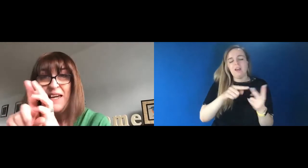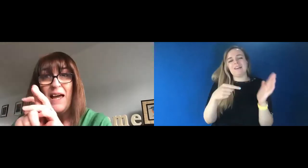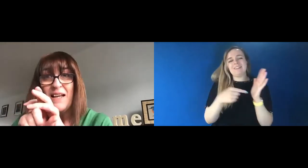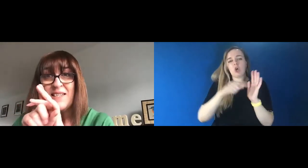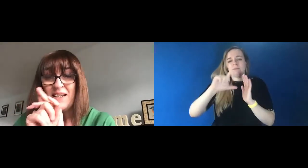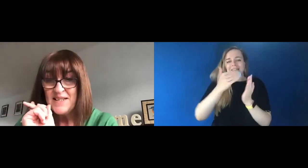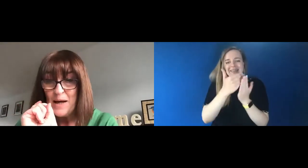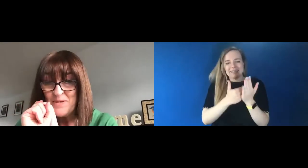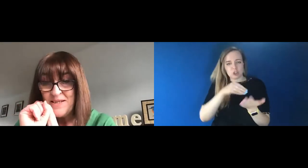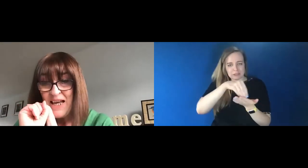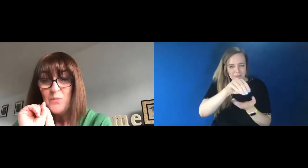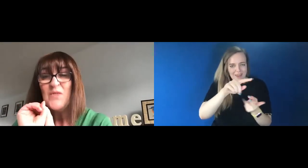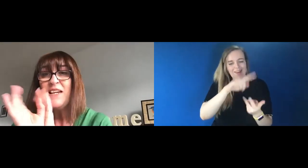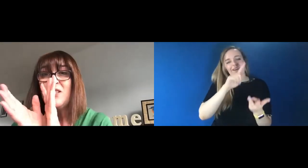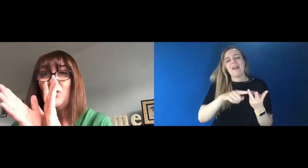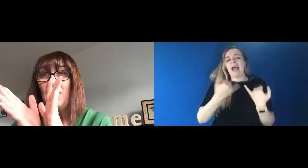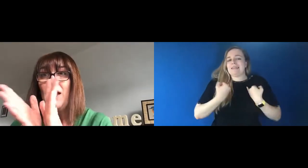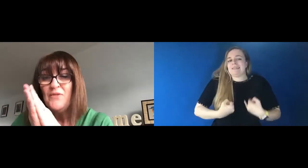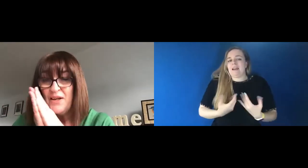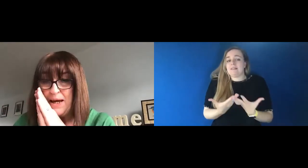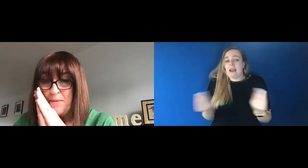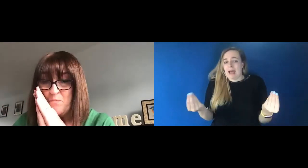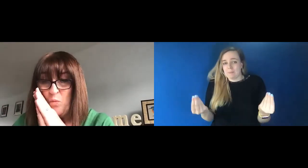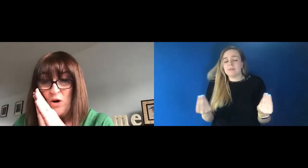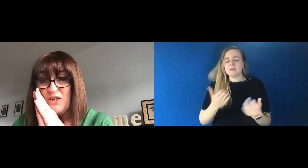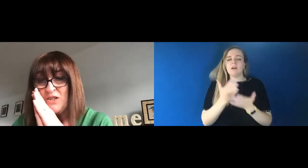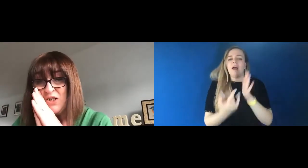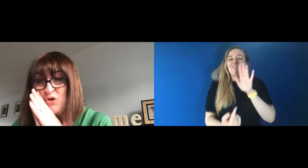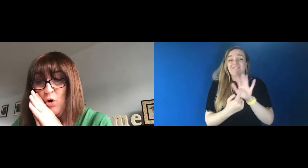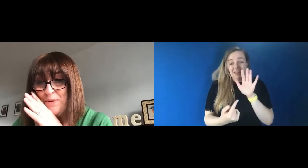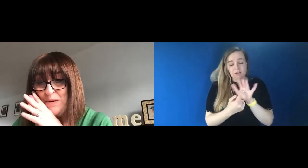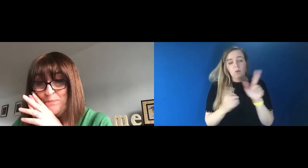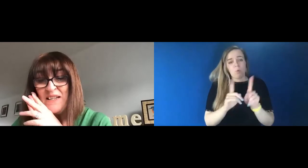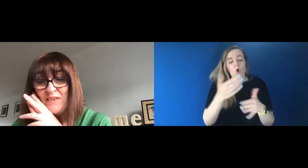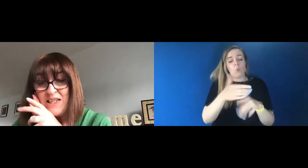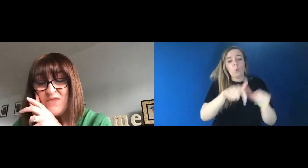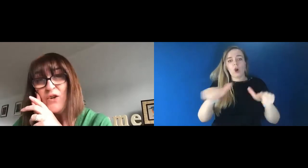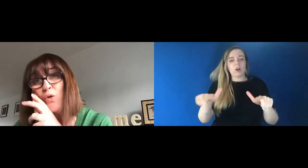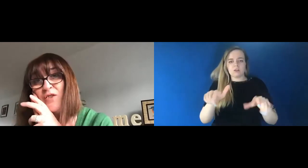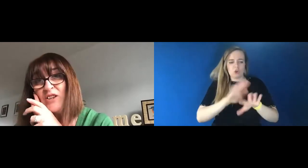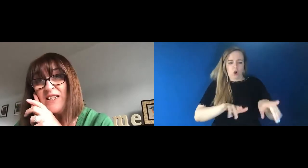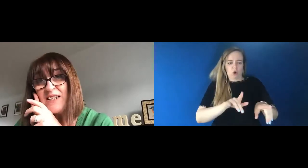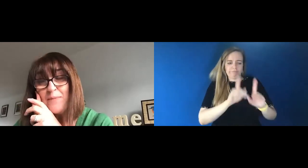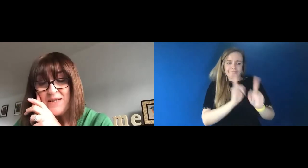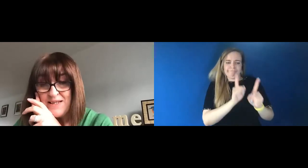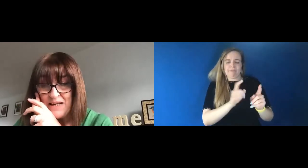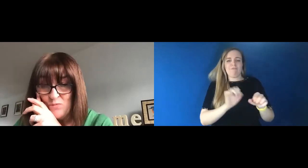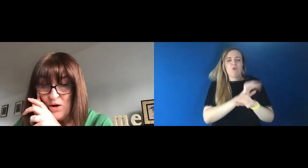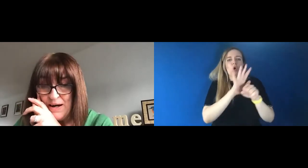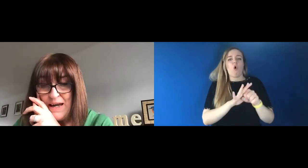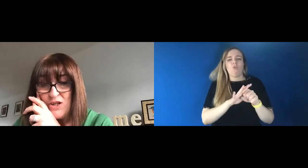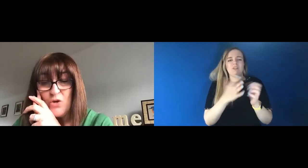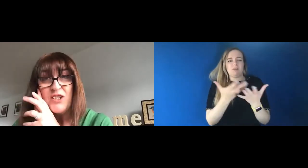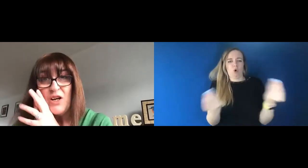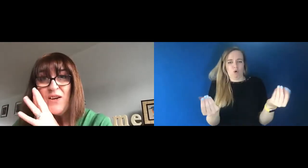pay, and sickness absence. And it was vital that workers not be penalised for COVID-related absence and